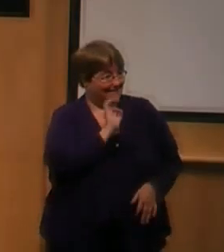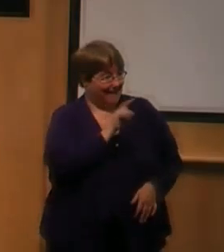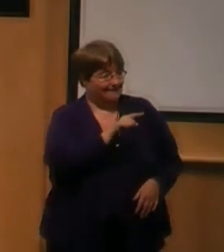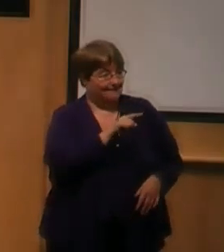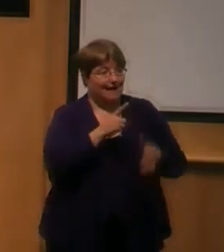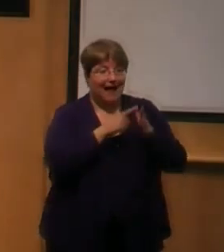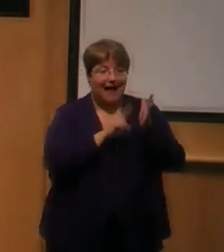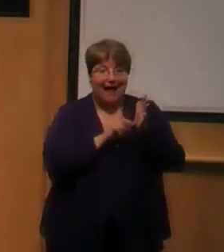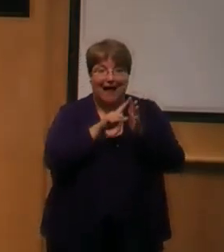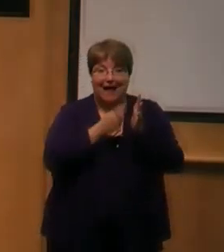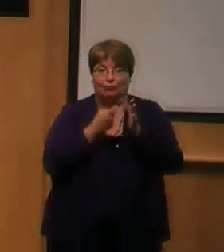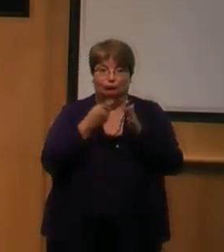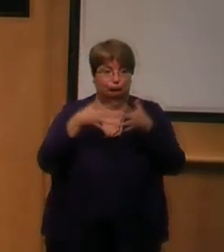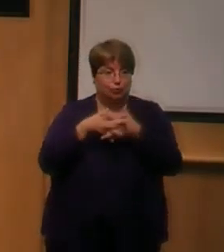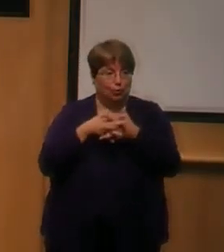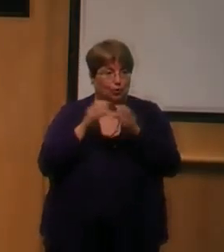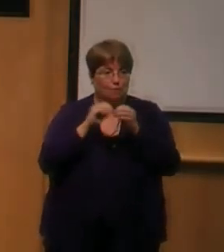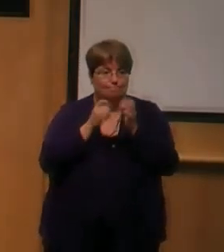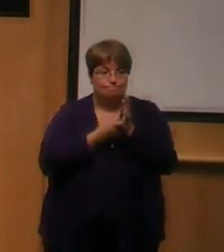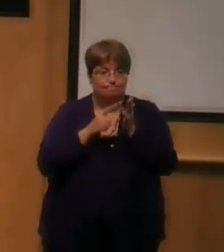so I've been at 100.